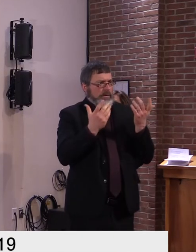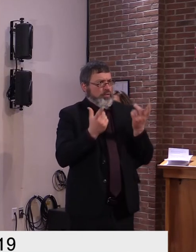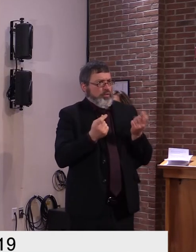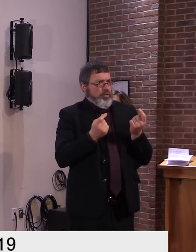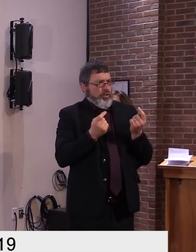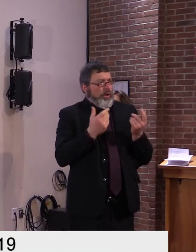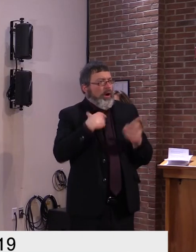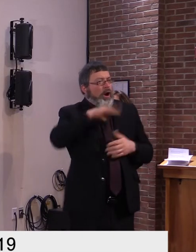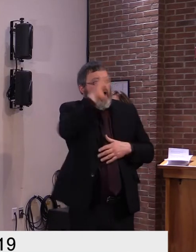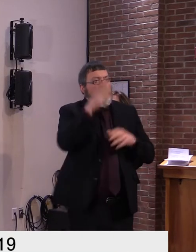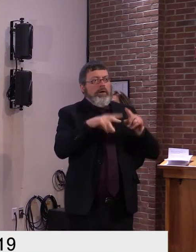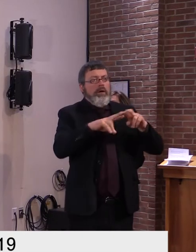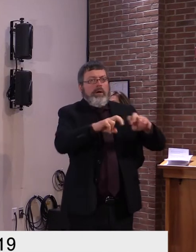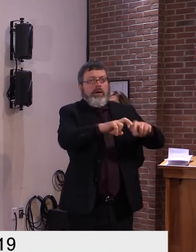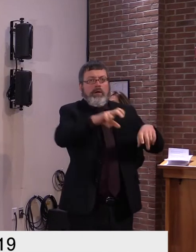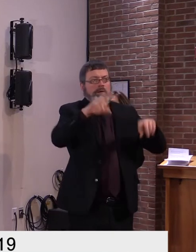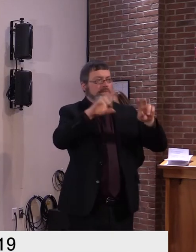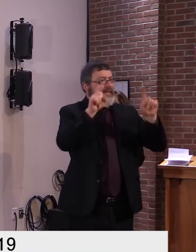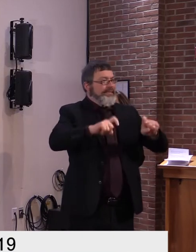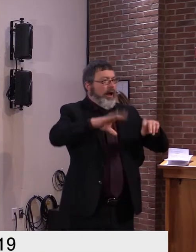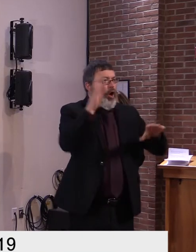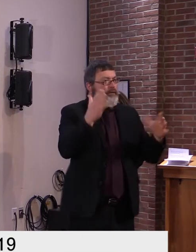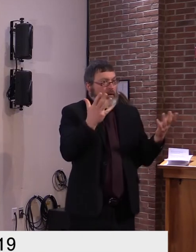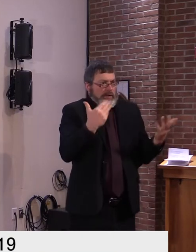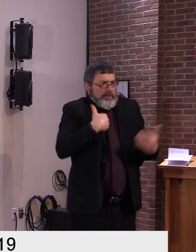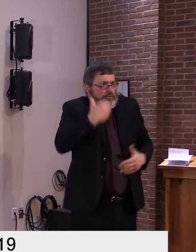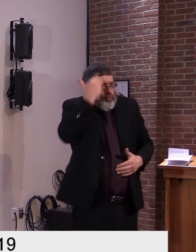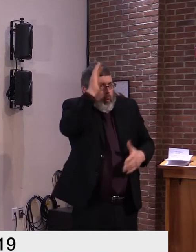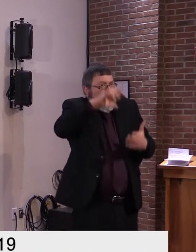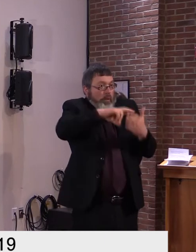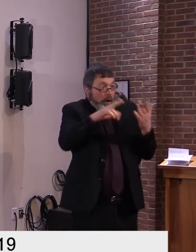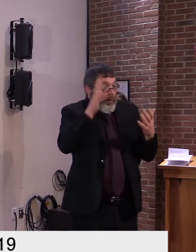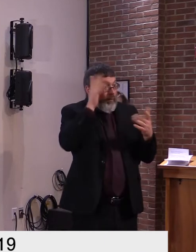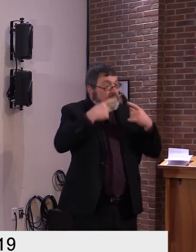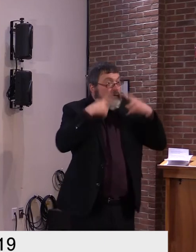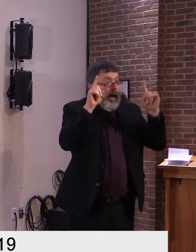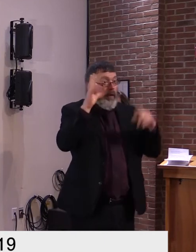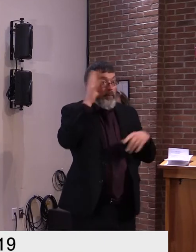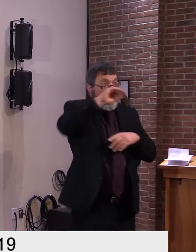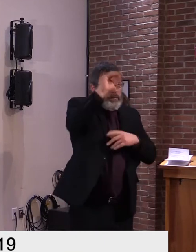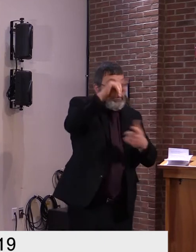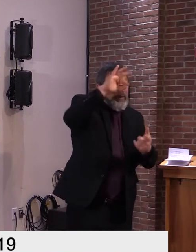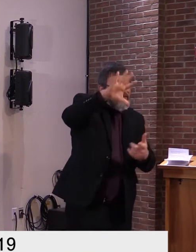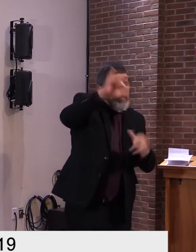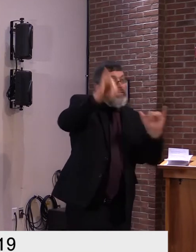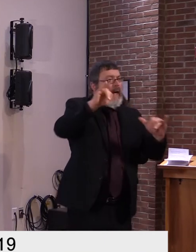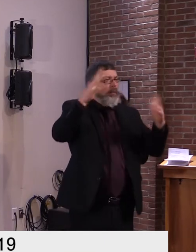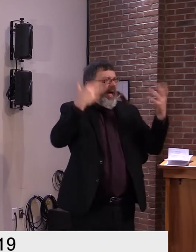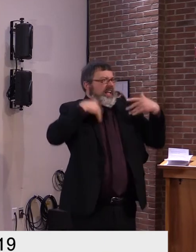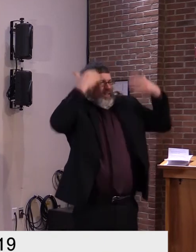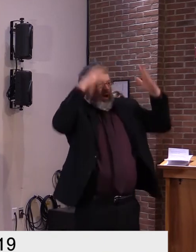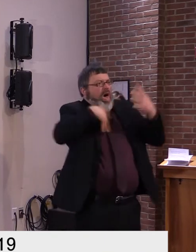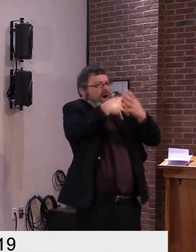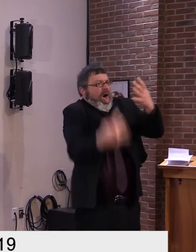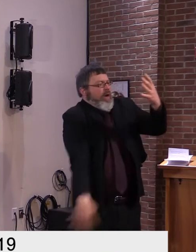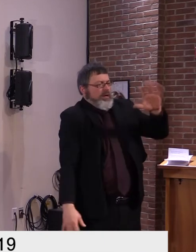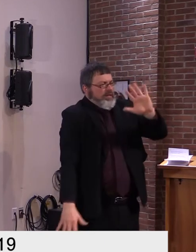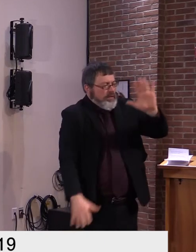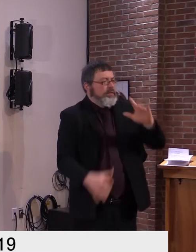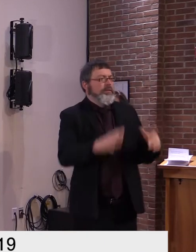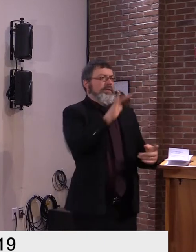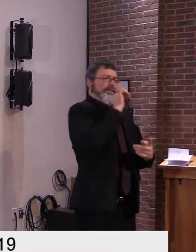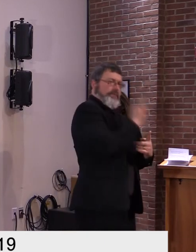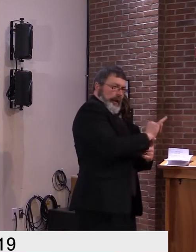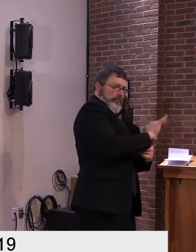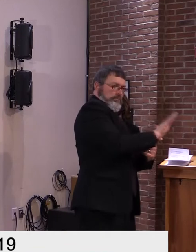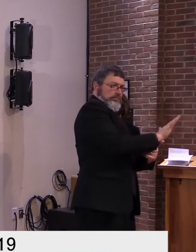it's not being advised. You know, and they have slightly different side effect profiles as well. They have slightly different age